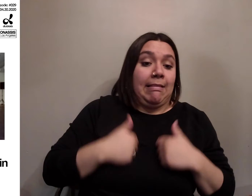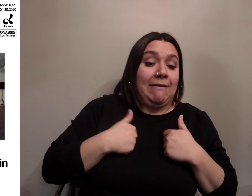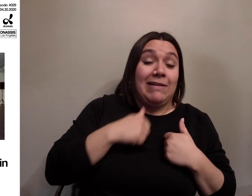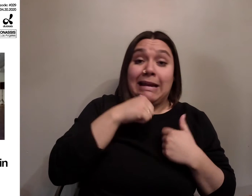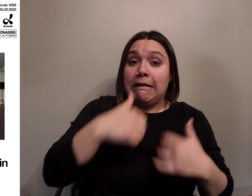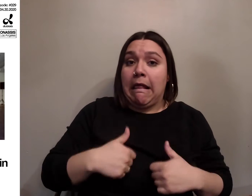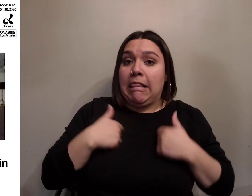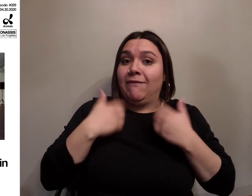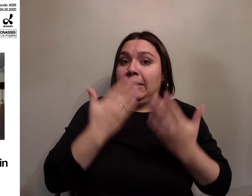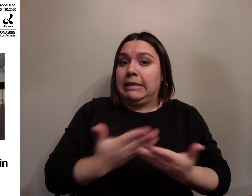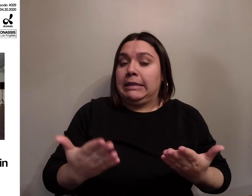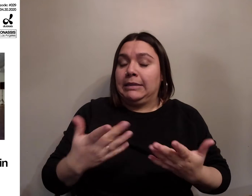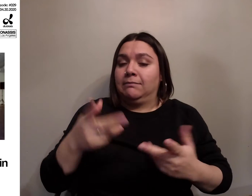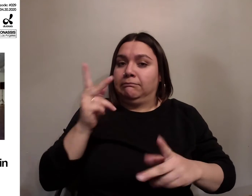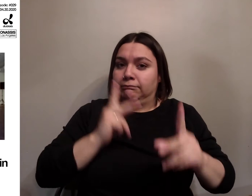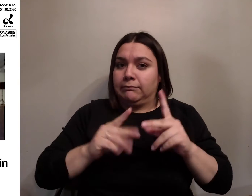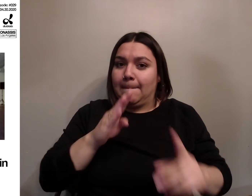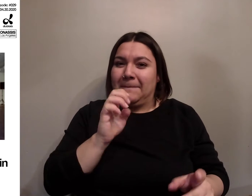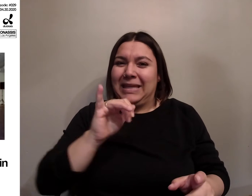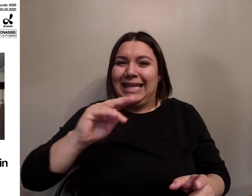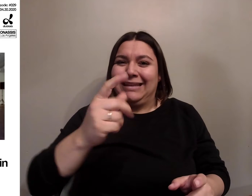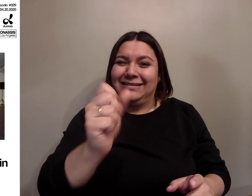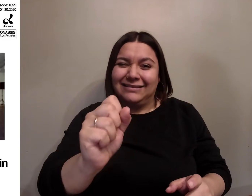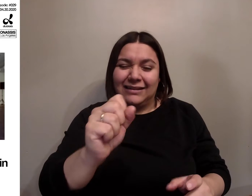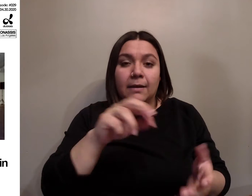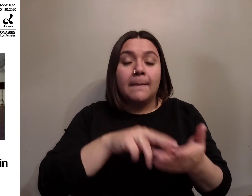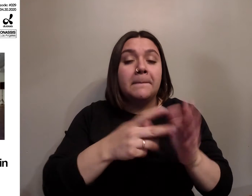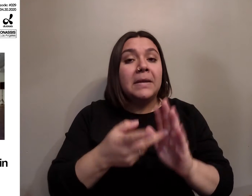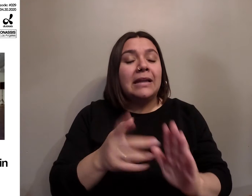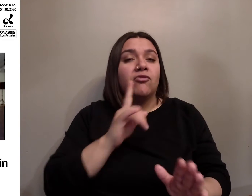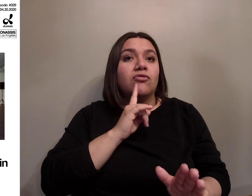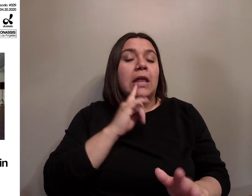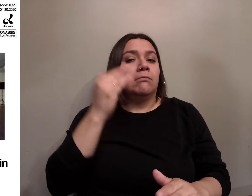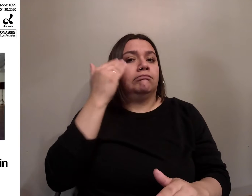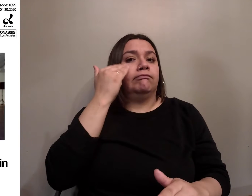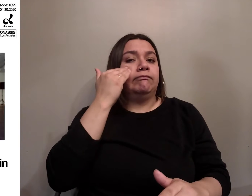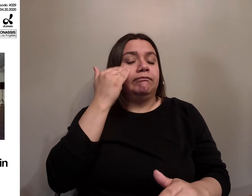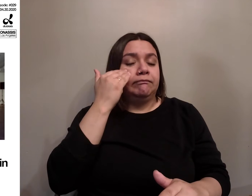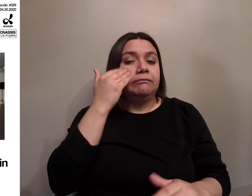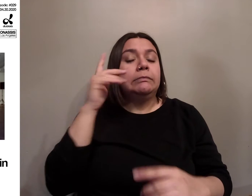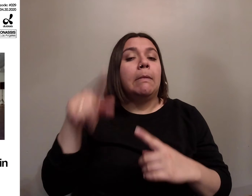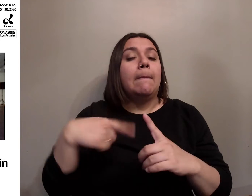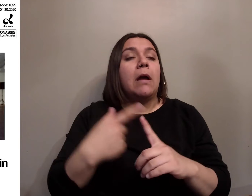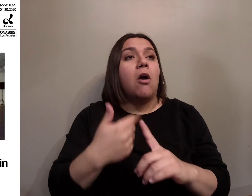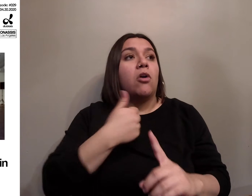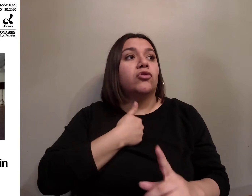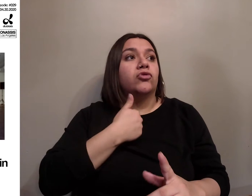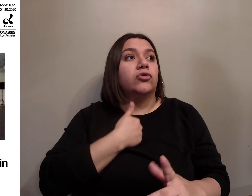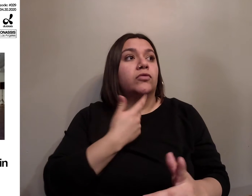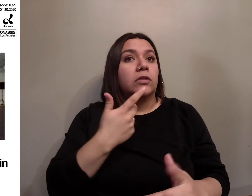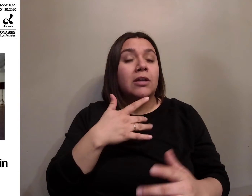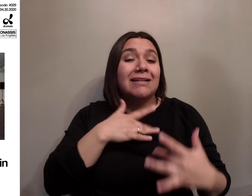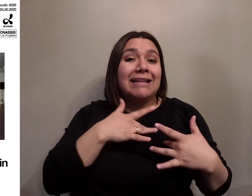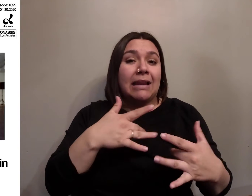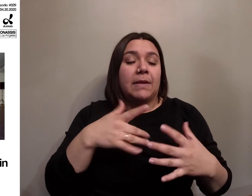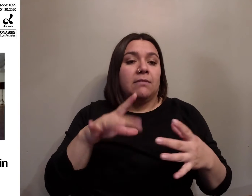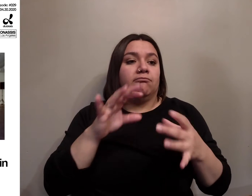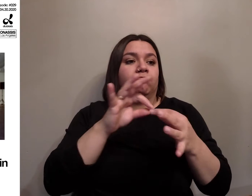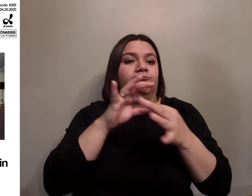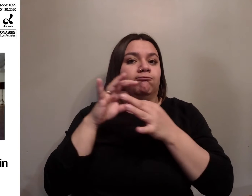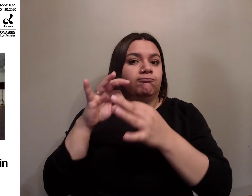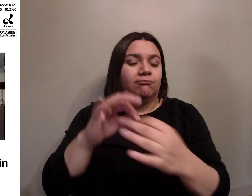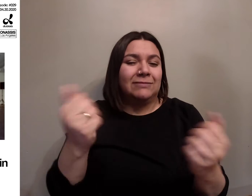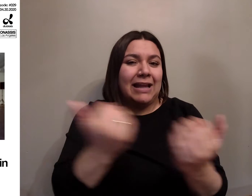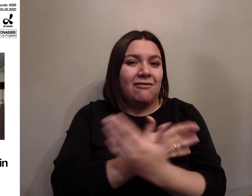and non-living beings. And so it's really kind of this mindful awareness that we're really interwoven